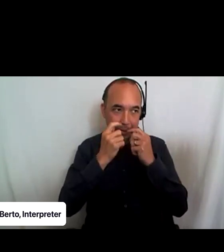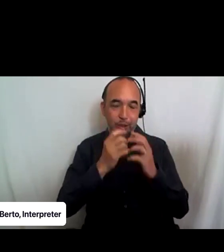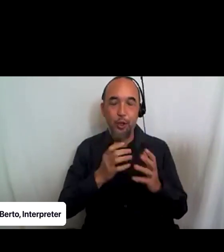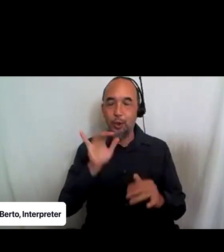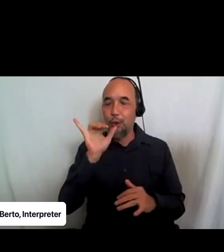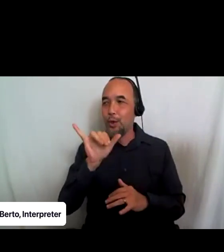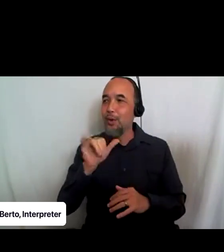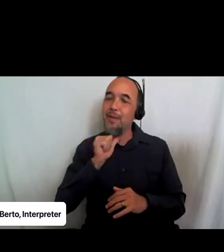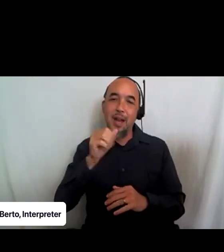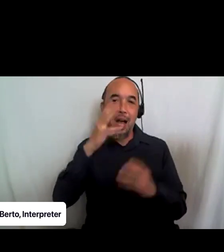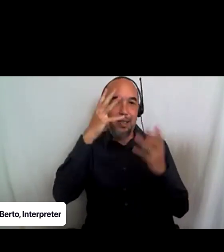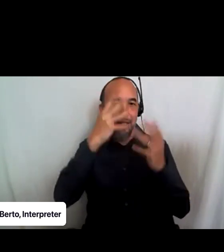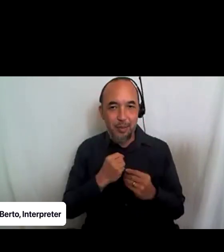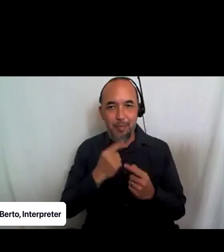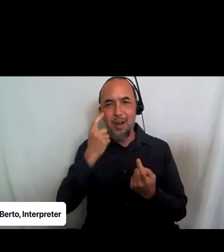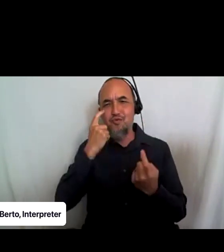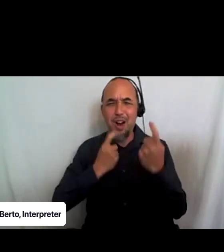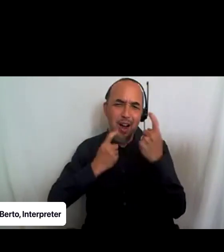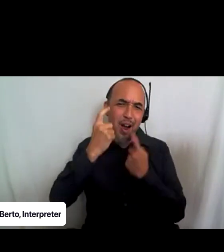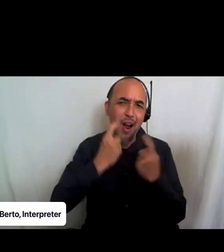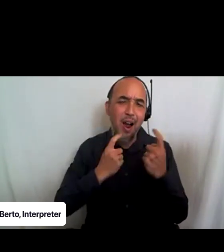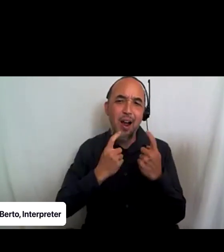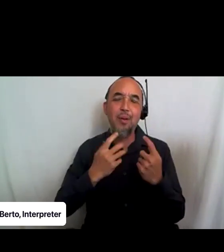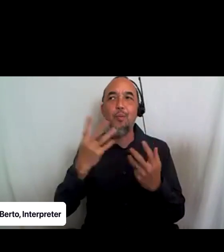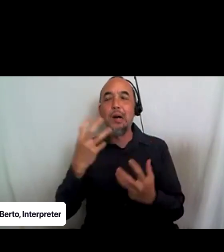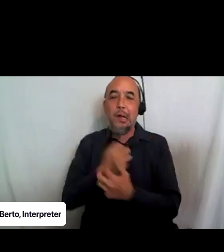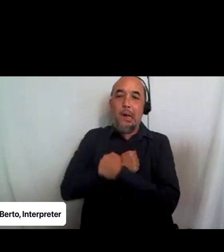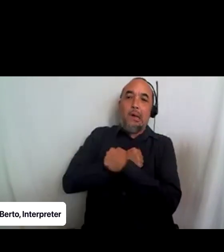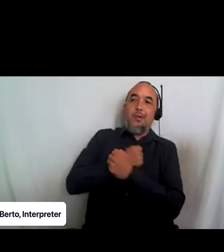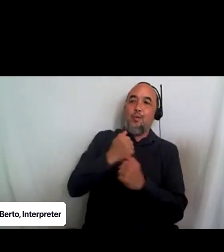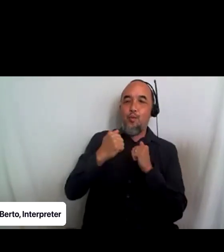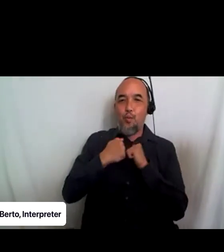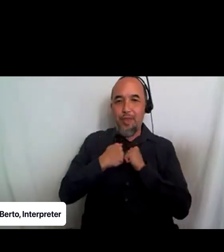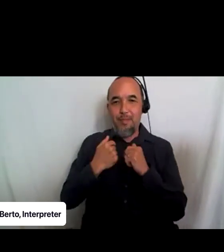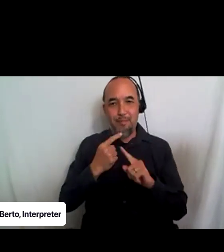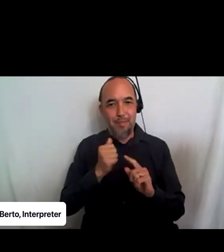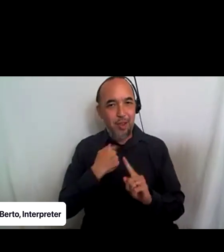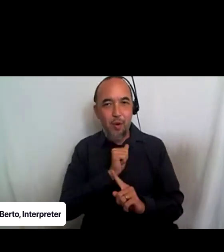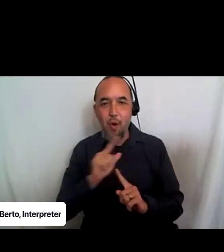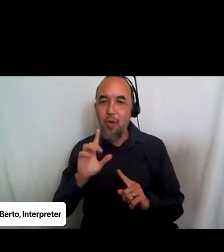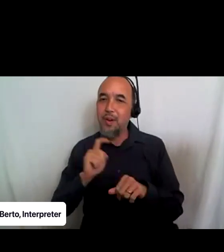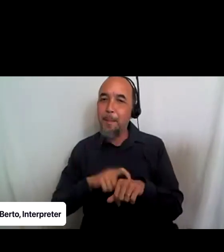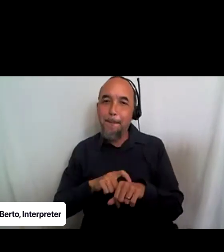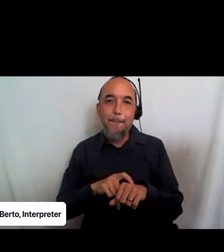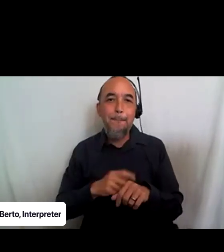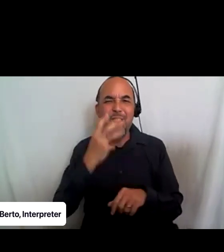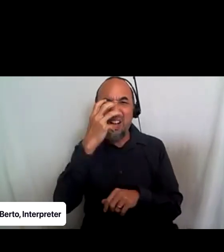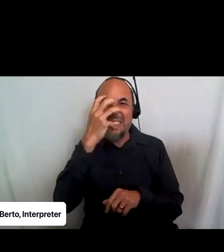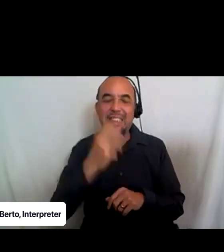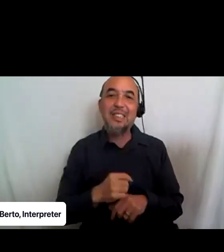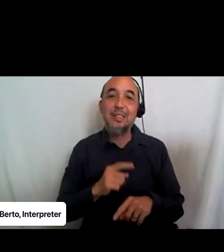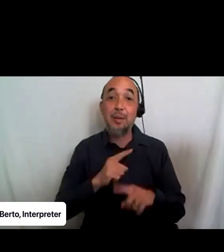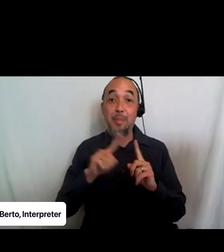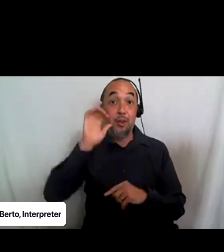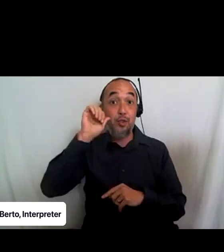not sleeping, crying a lot, very clingy, very fussy. But he's 10 months tomorrow